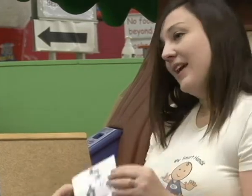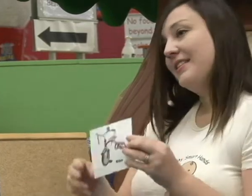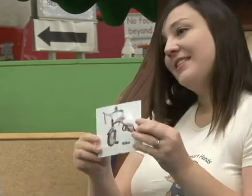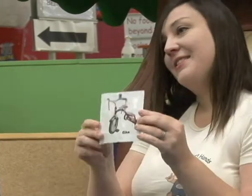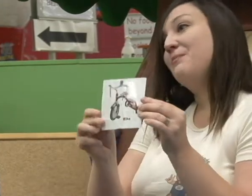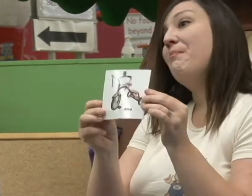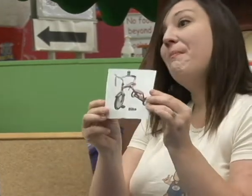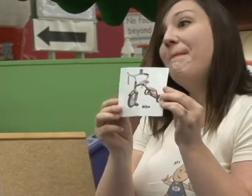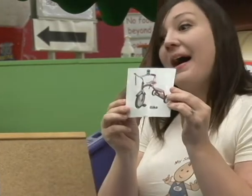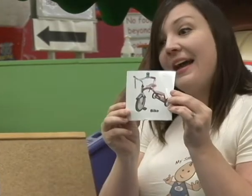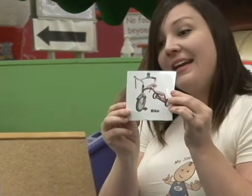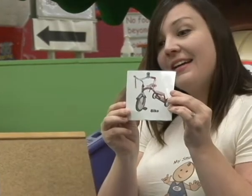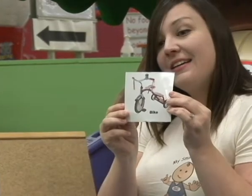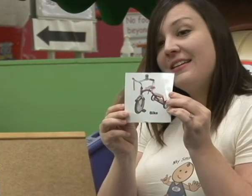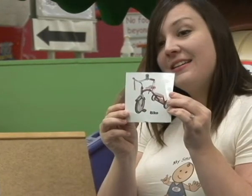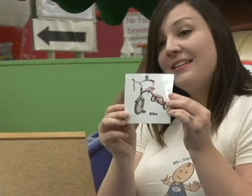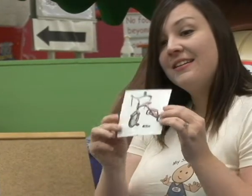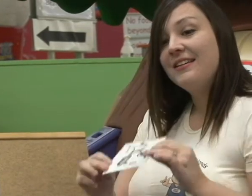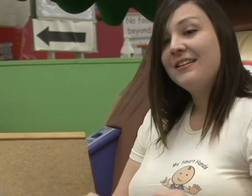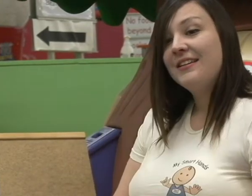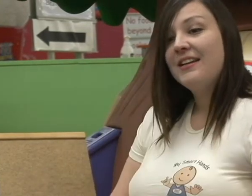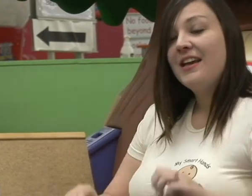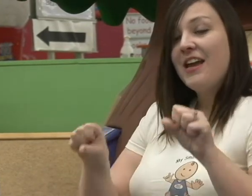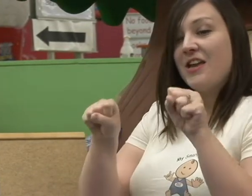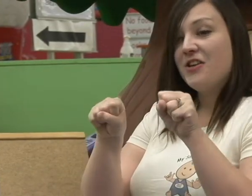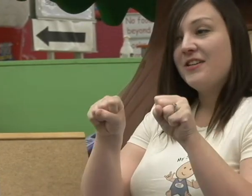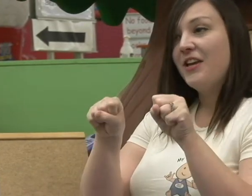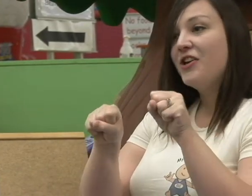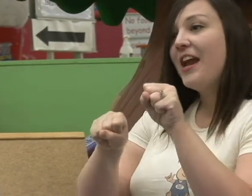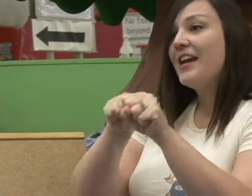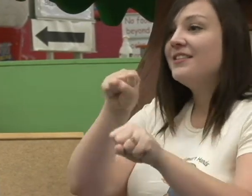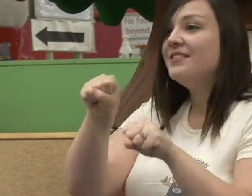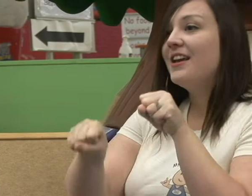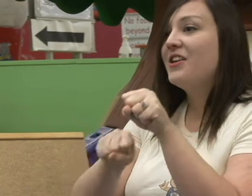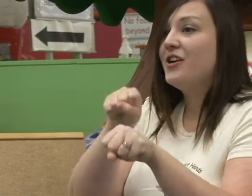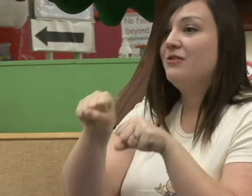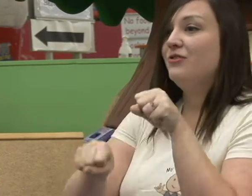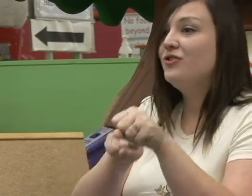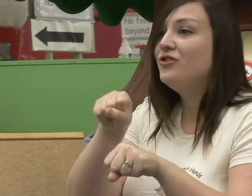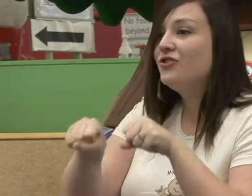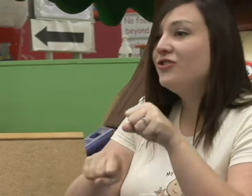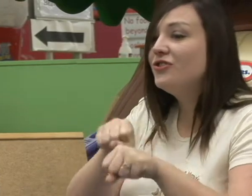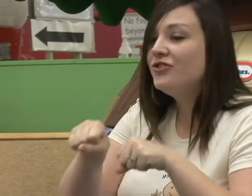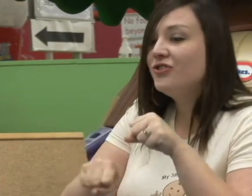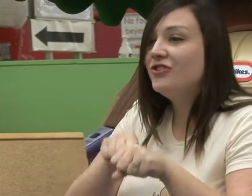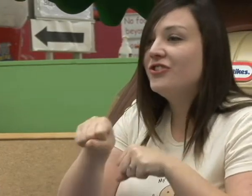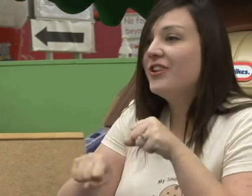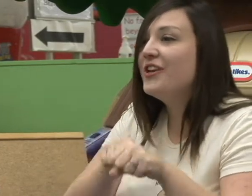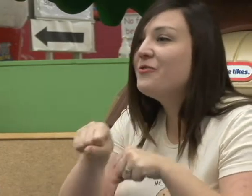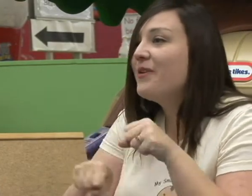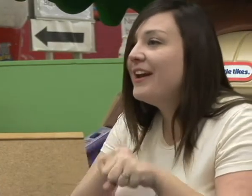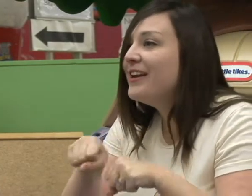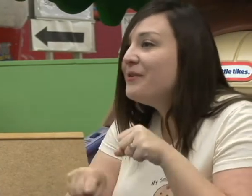Next is bike. And you take your hands and just like you're riding your